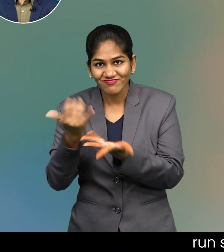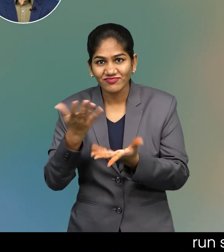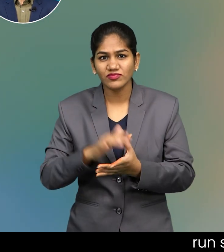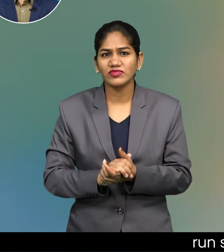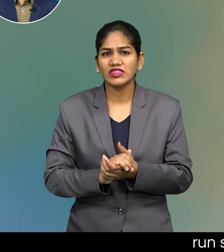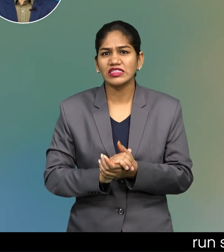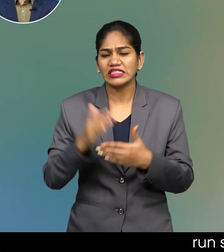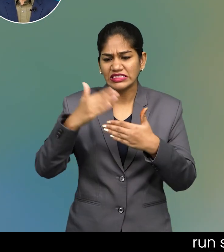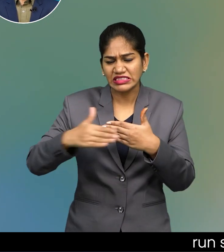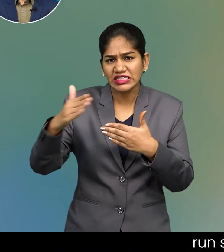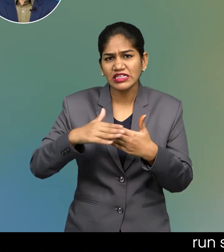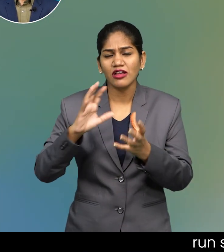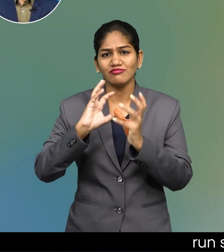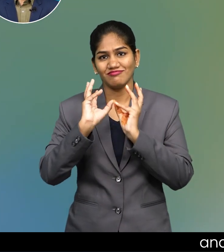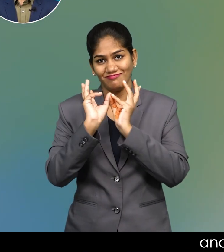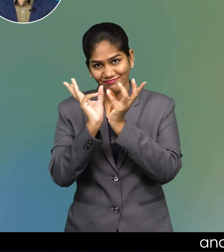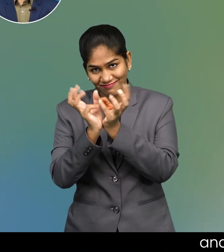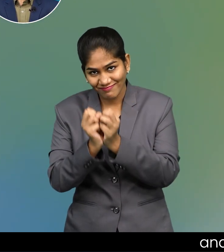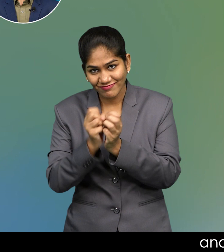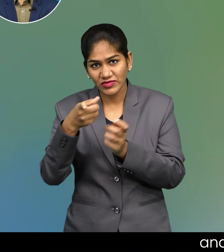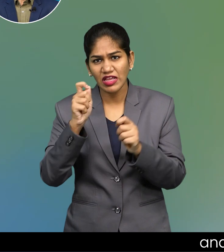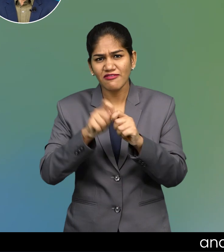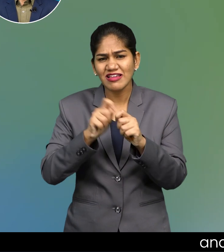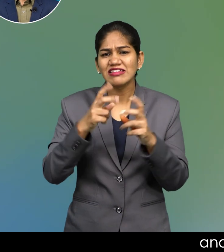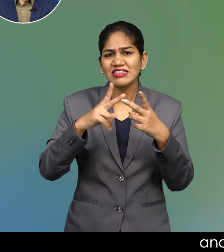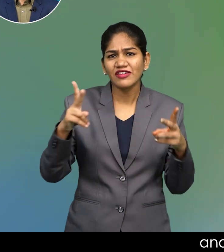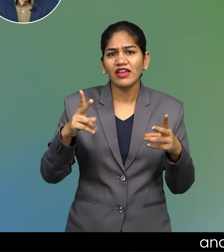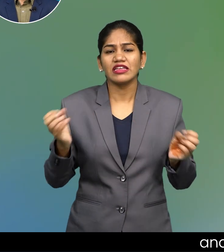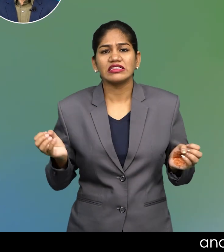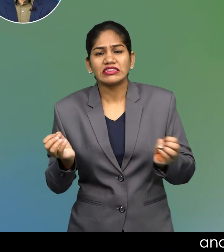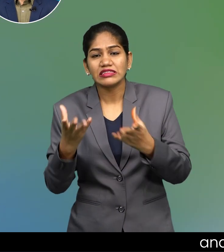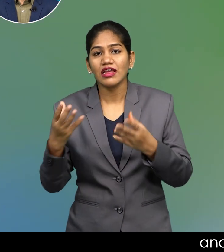run small workshops, and conduct trade.